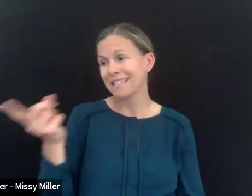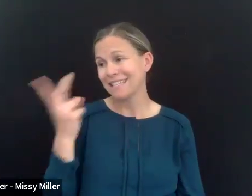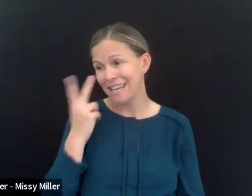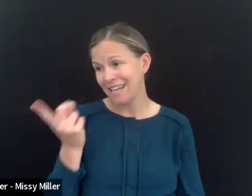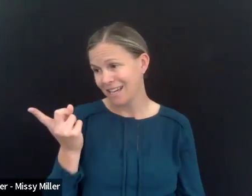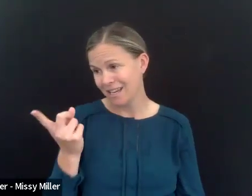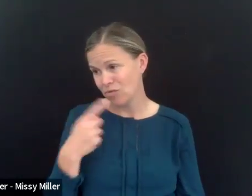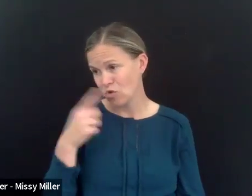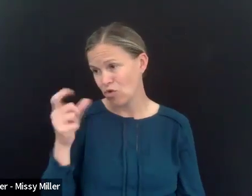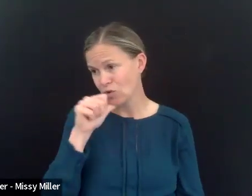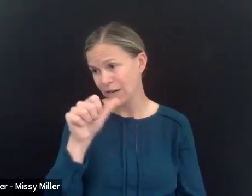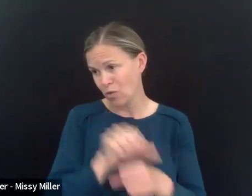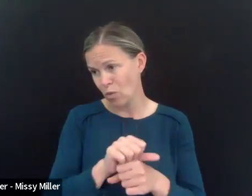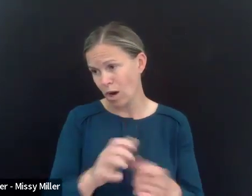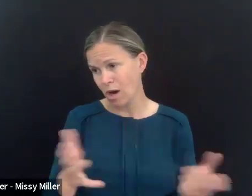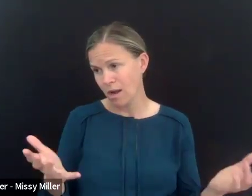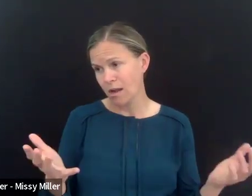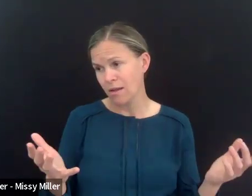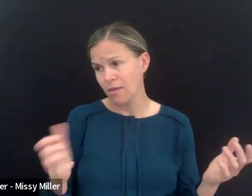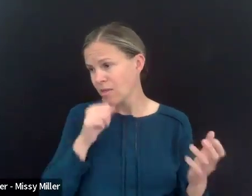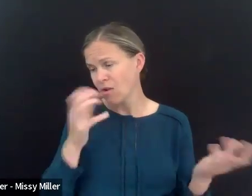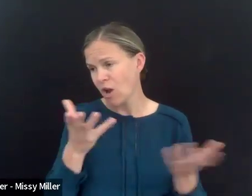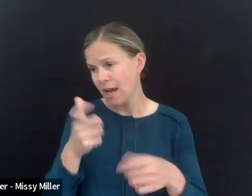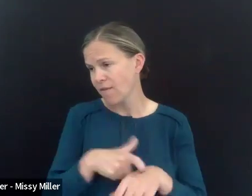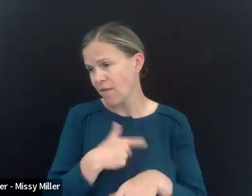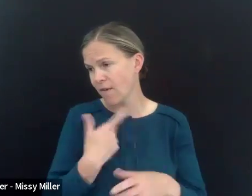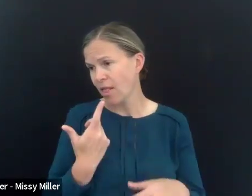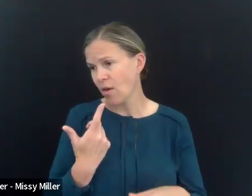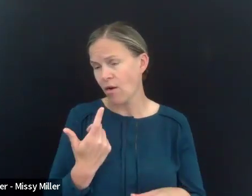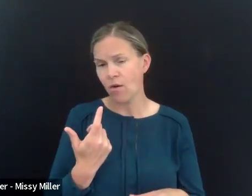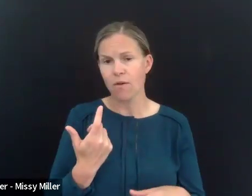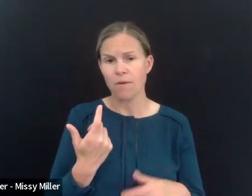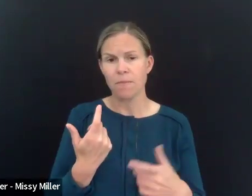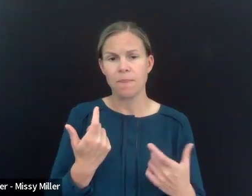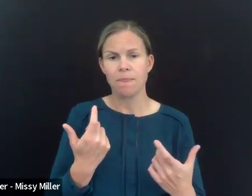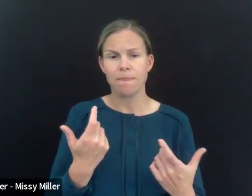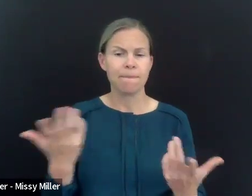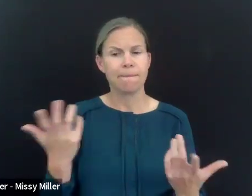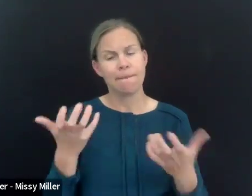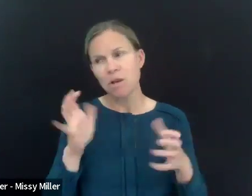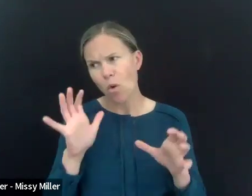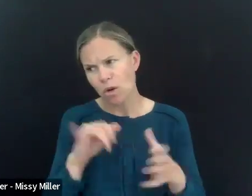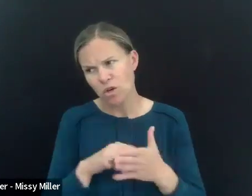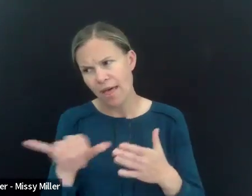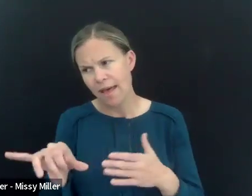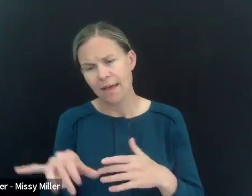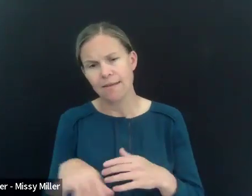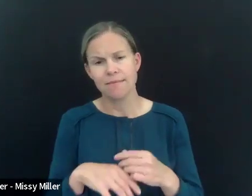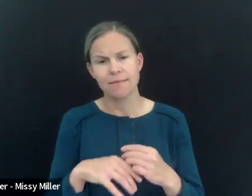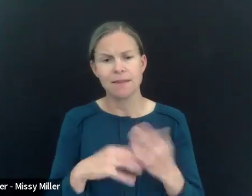work. Look, they're not here long. They don't even want to really do this,